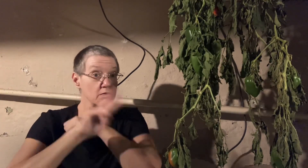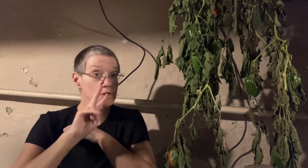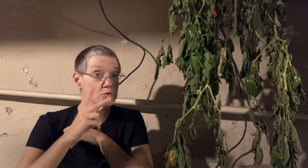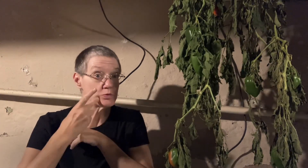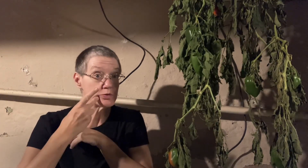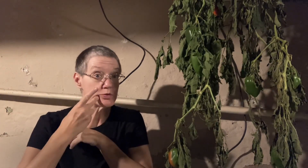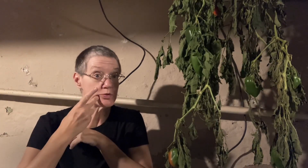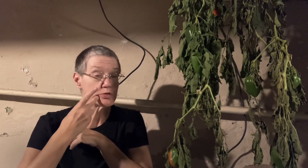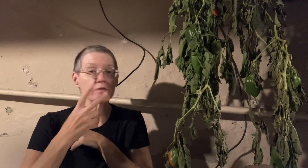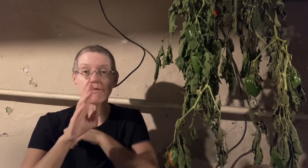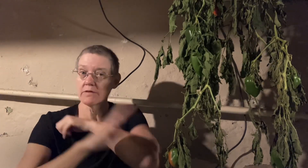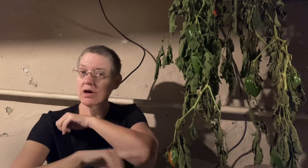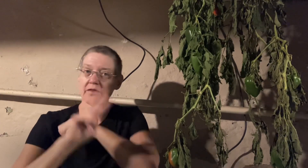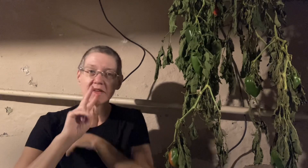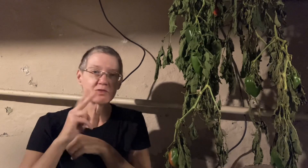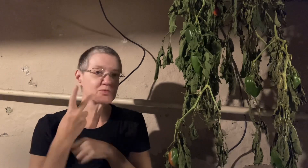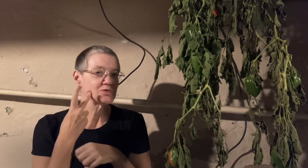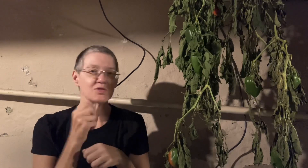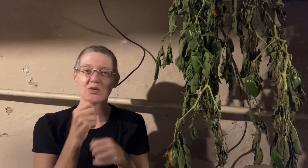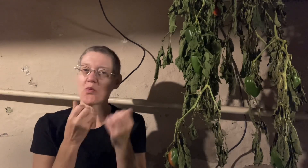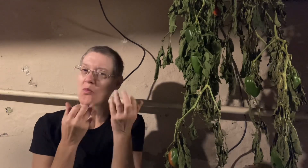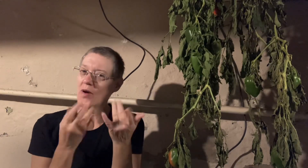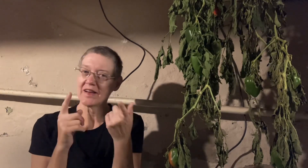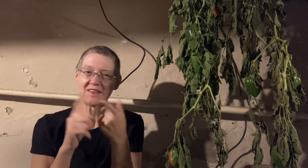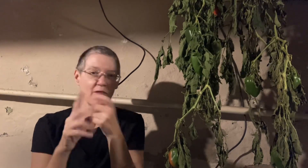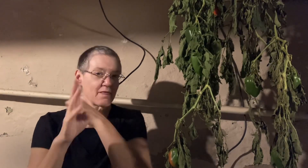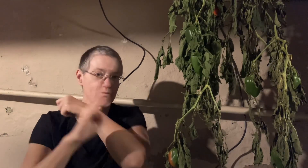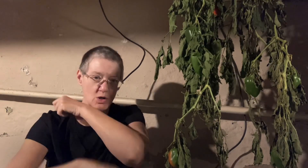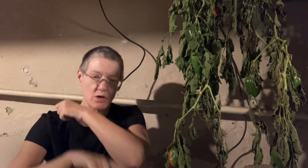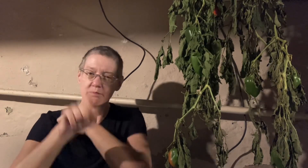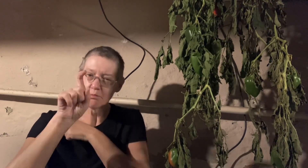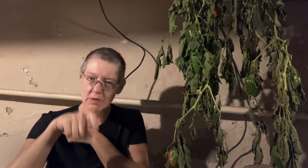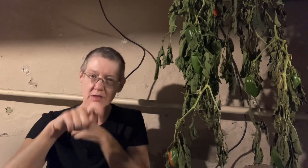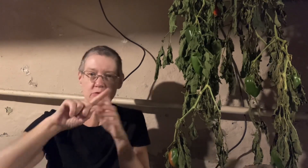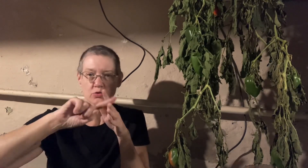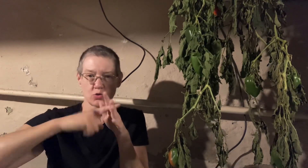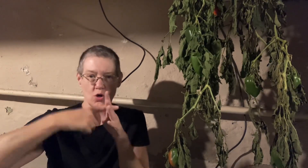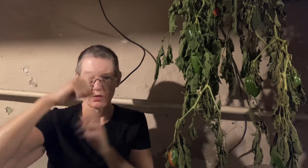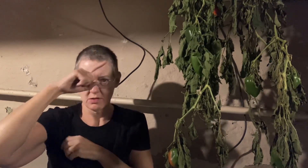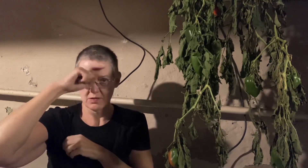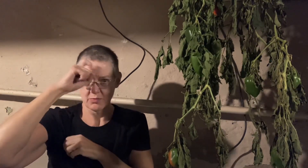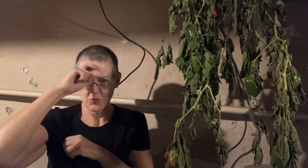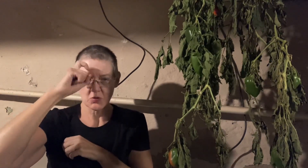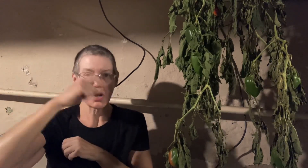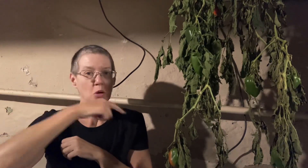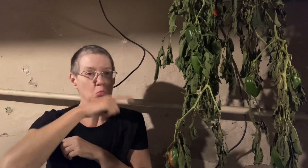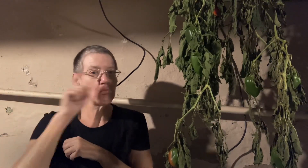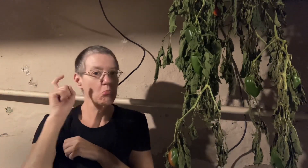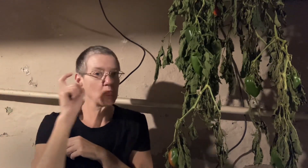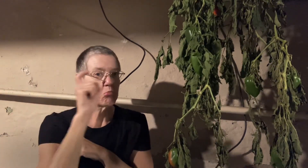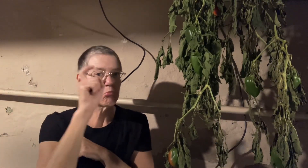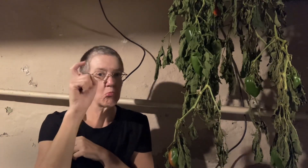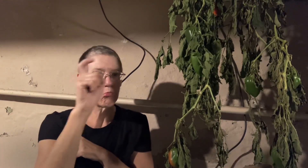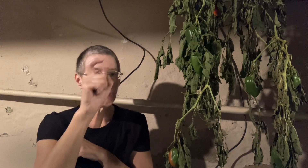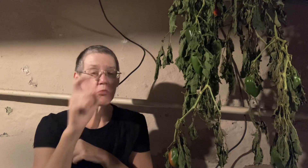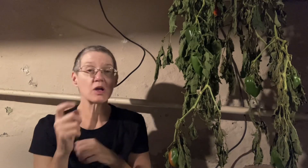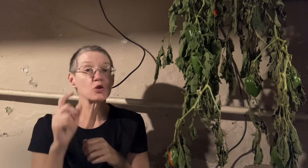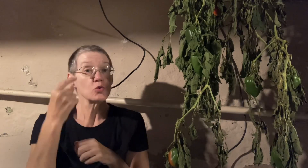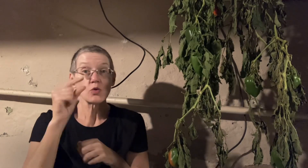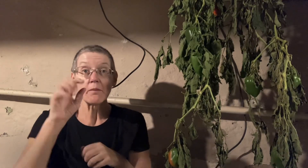when I'm ready to grow my fall vegetables, because you don't wait until the fall to plant them, you have to start in the summer. I'm going to hang up